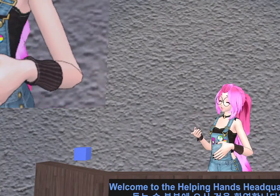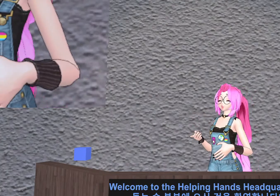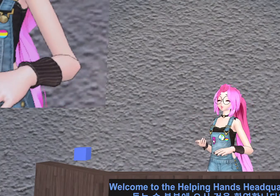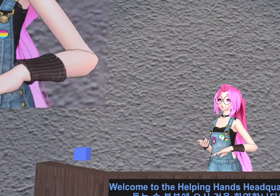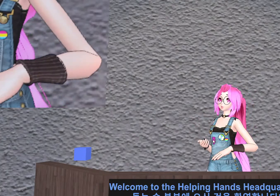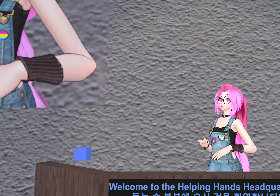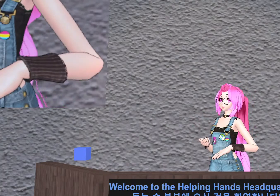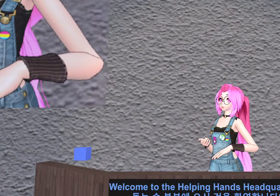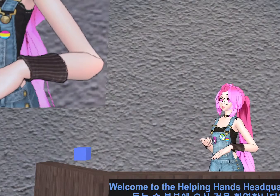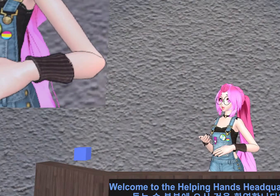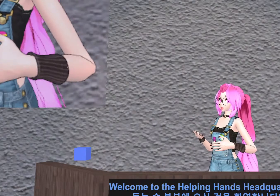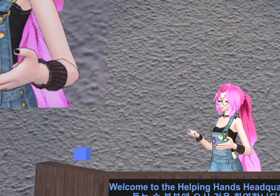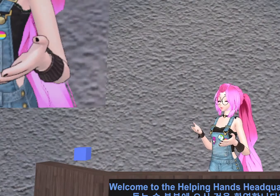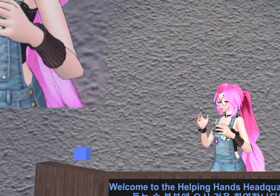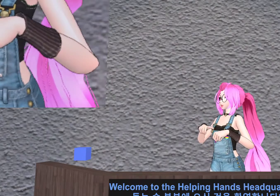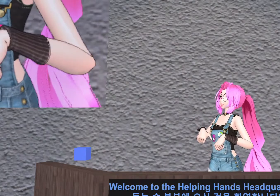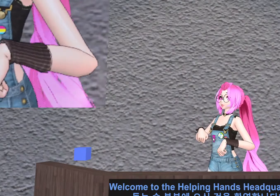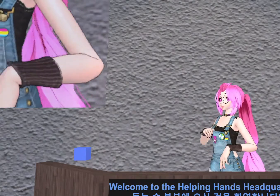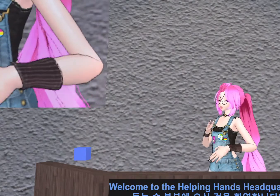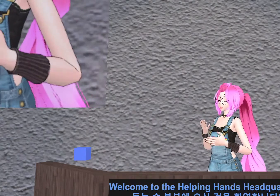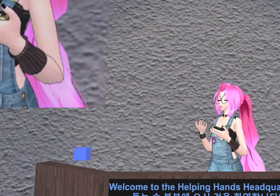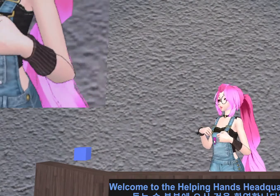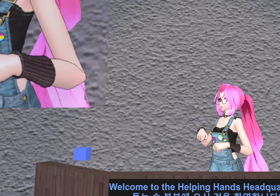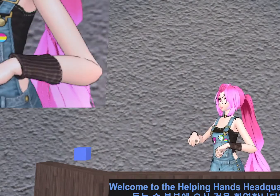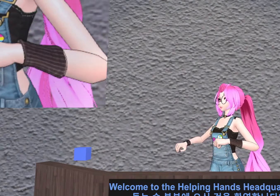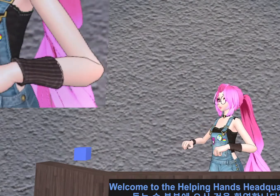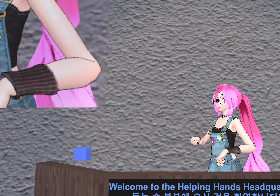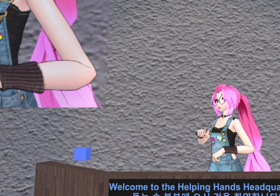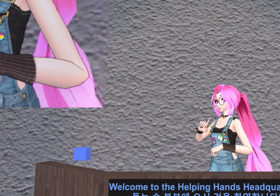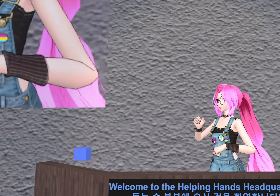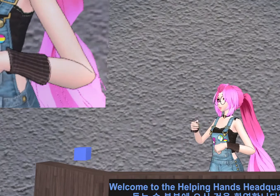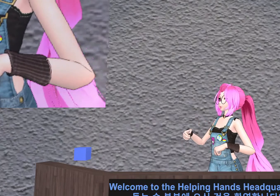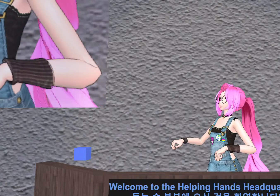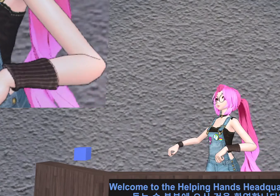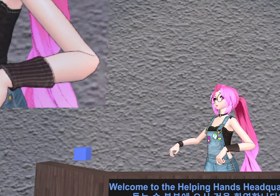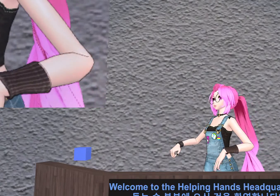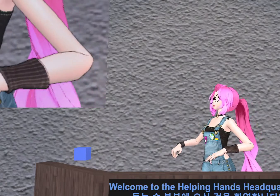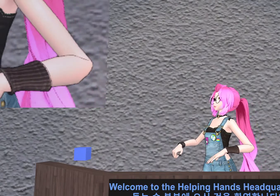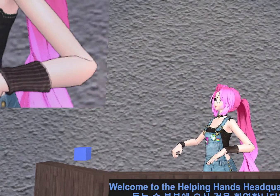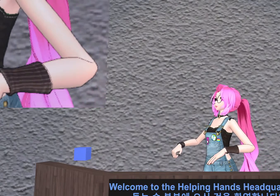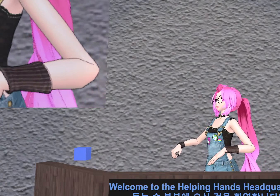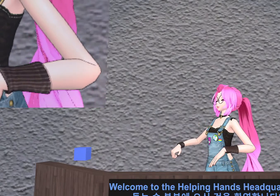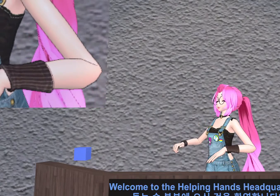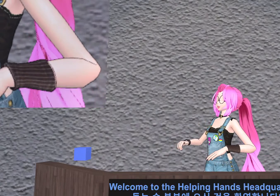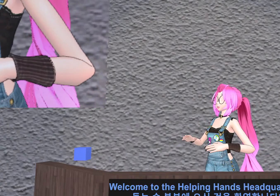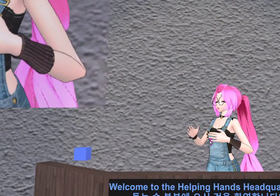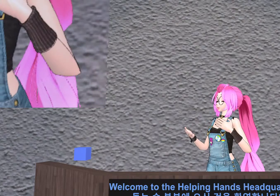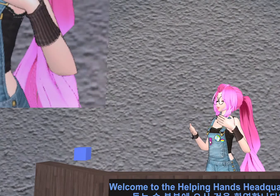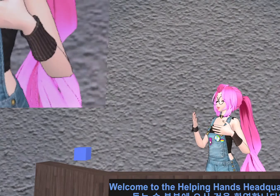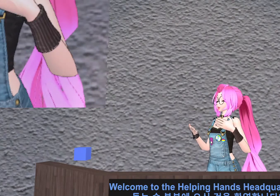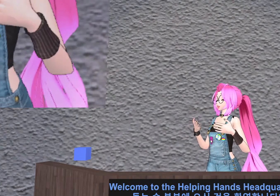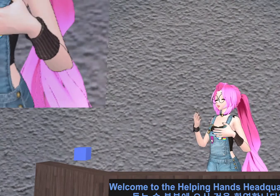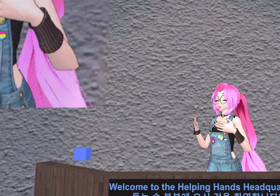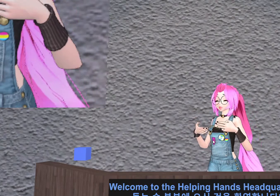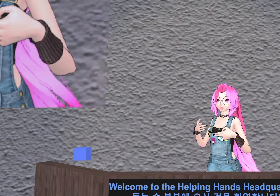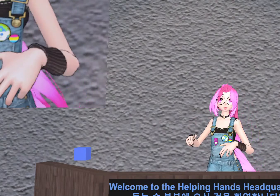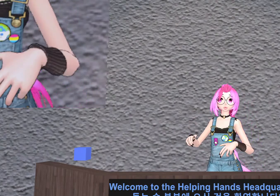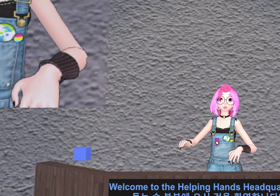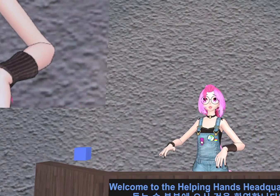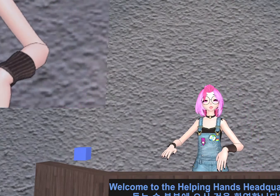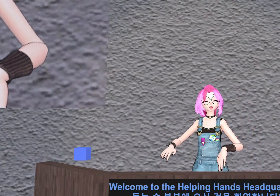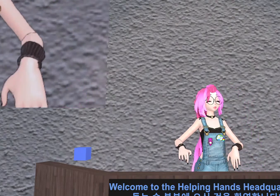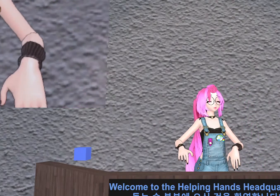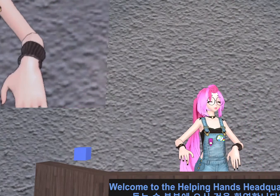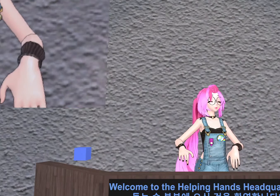like you're deaf. But you can if you want. Yeah, 100%. Okay. That'd be like more